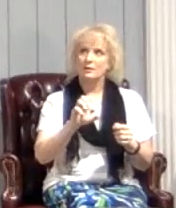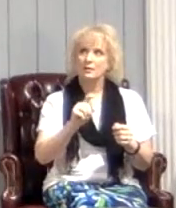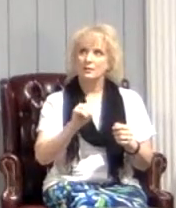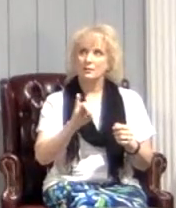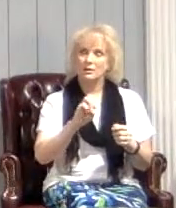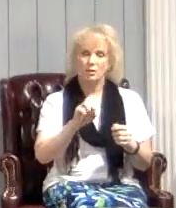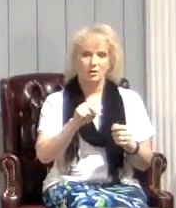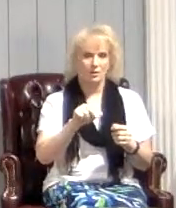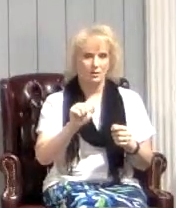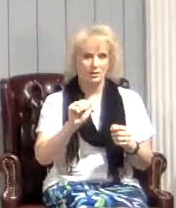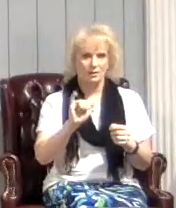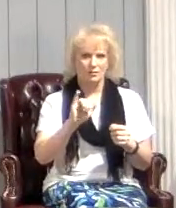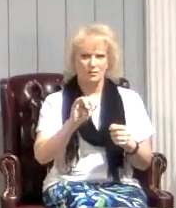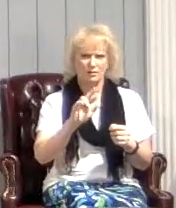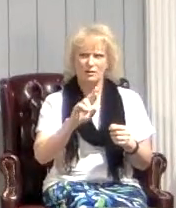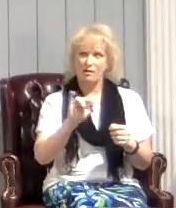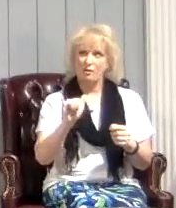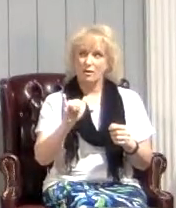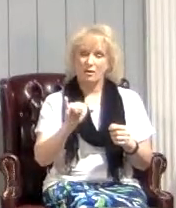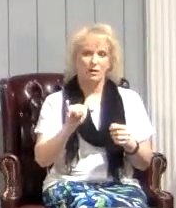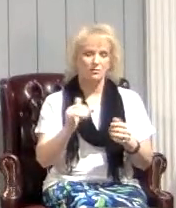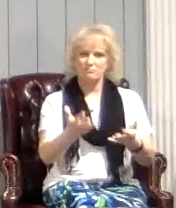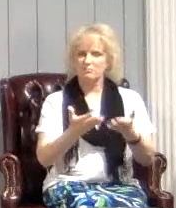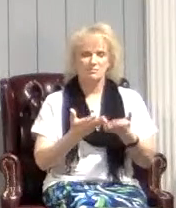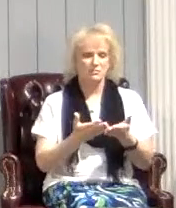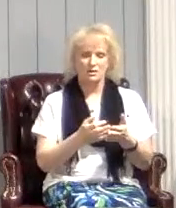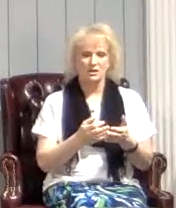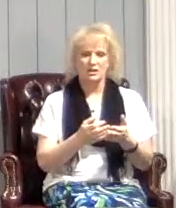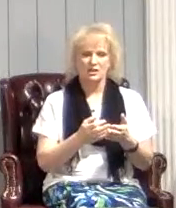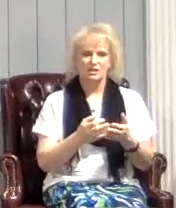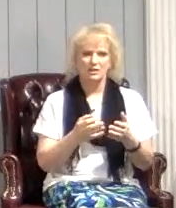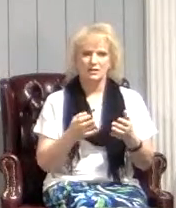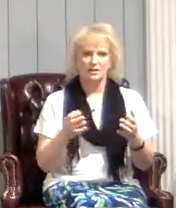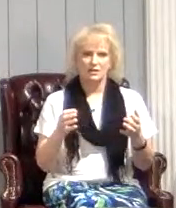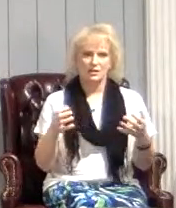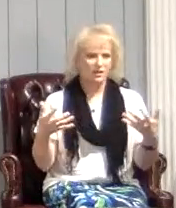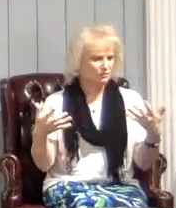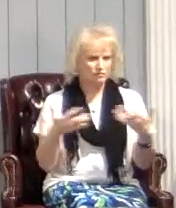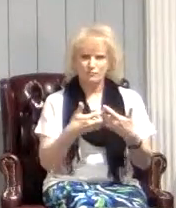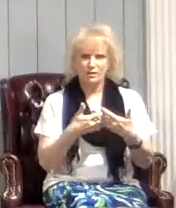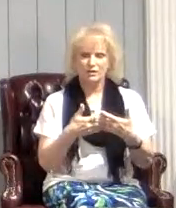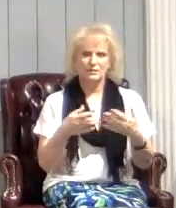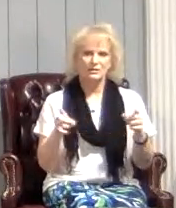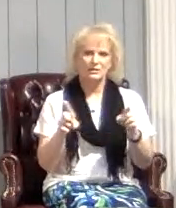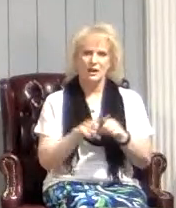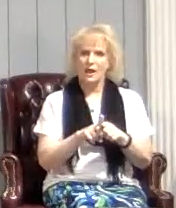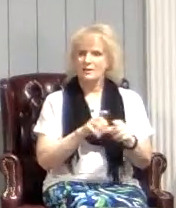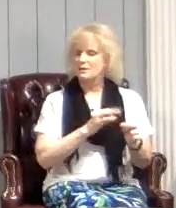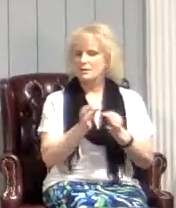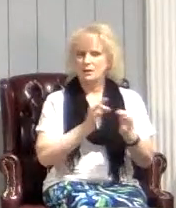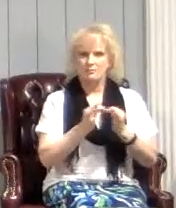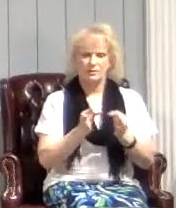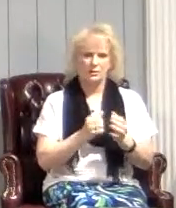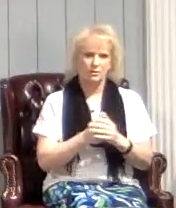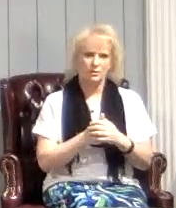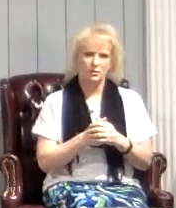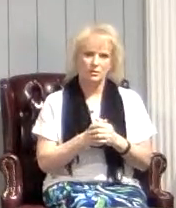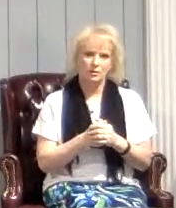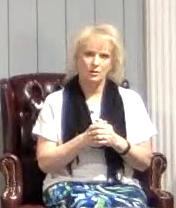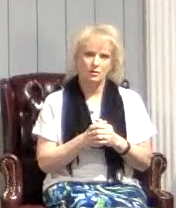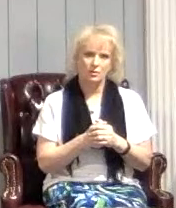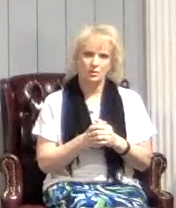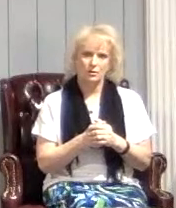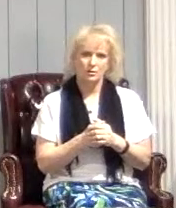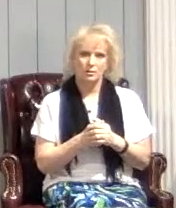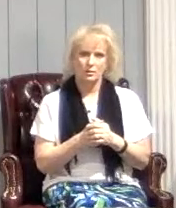Cambridge's English dictionary, and it only has it's a very obscure reference to using the word fix